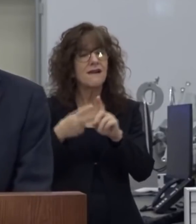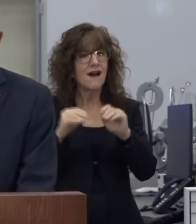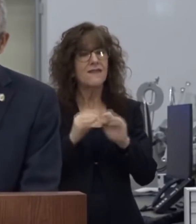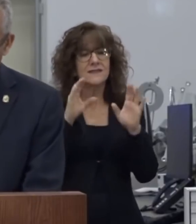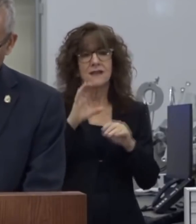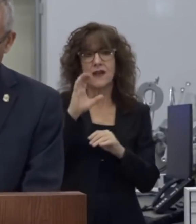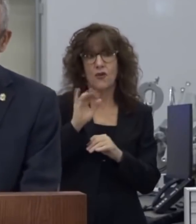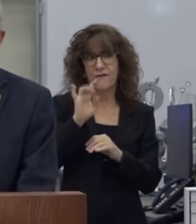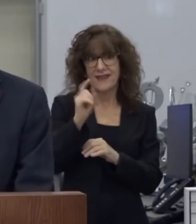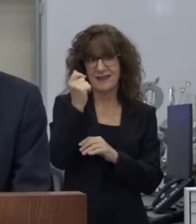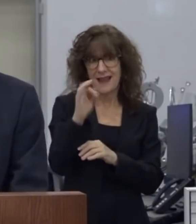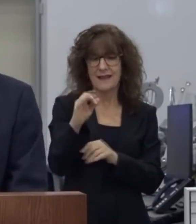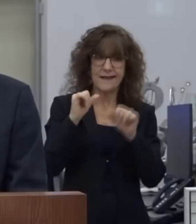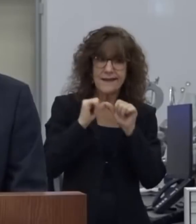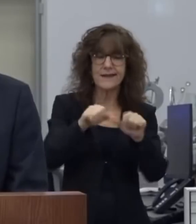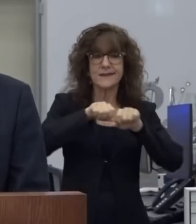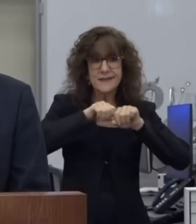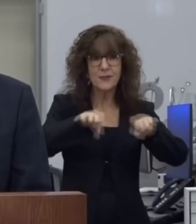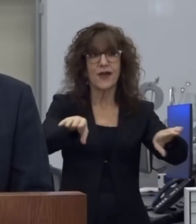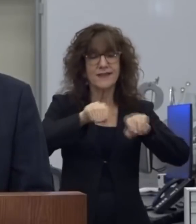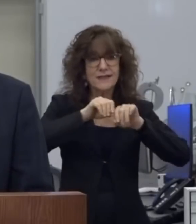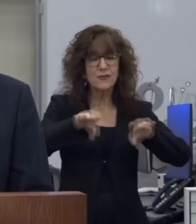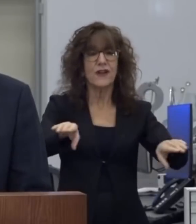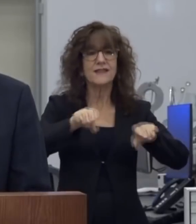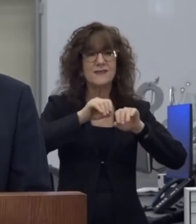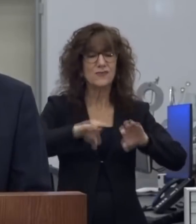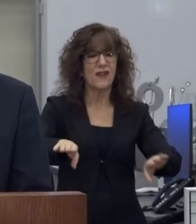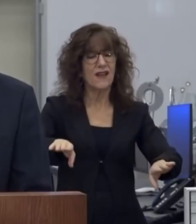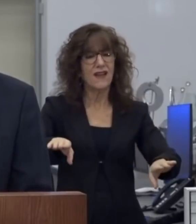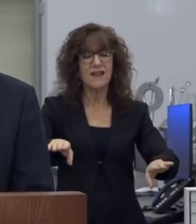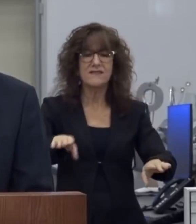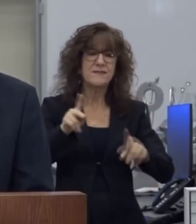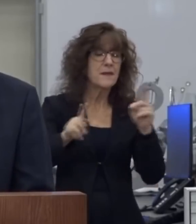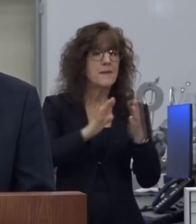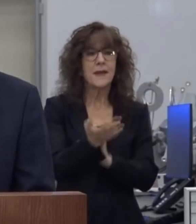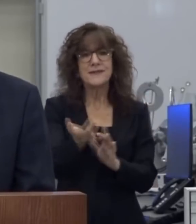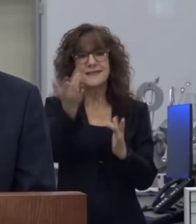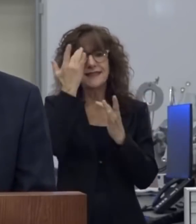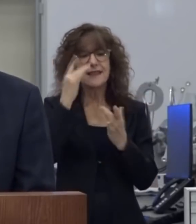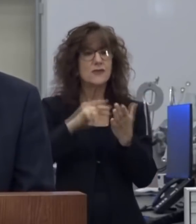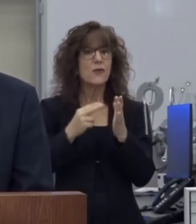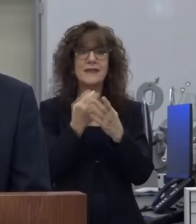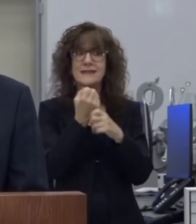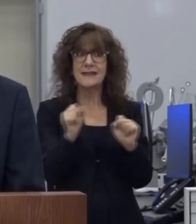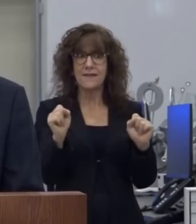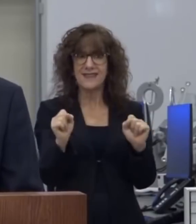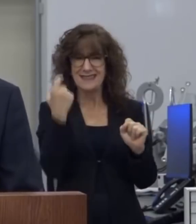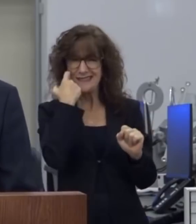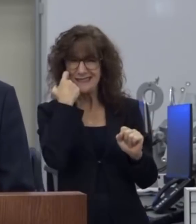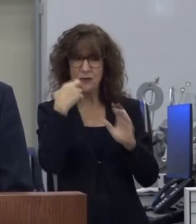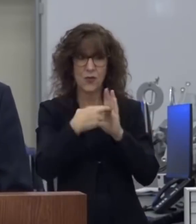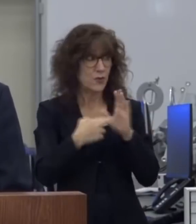that COVID-19 continues to spread and make our residents sick. And that's why the safety measures the county executive